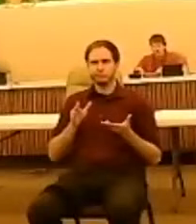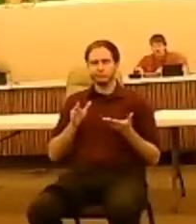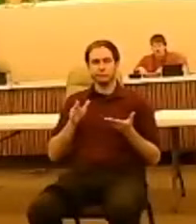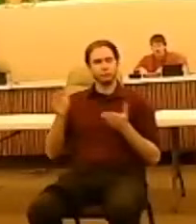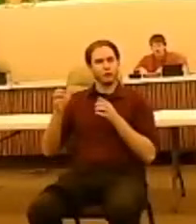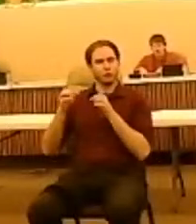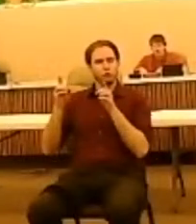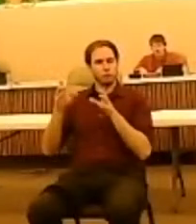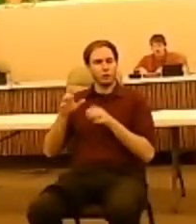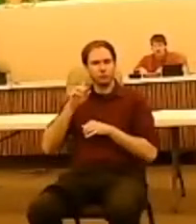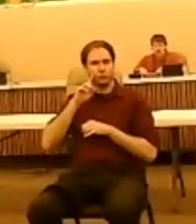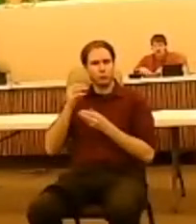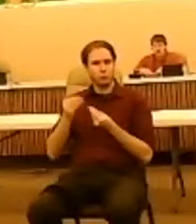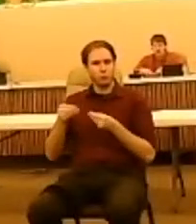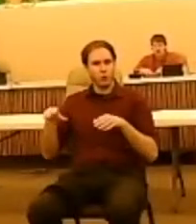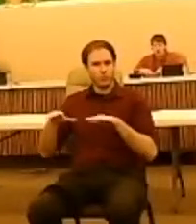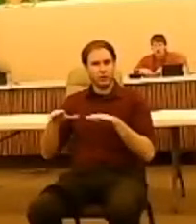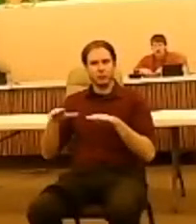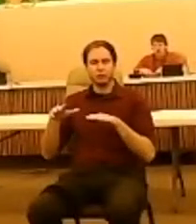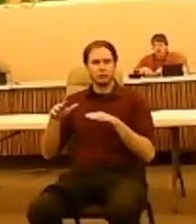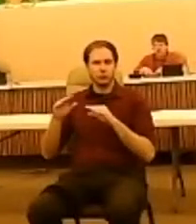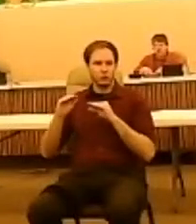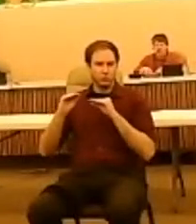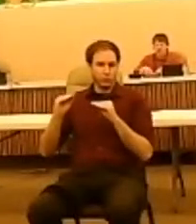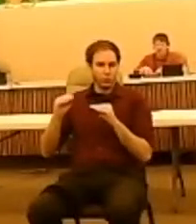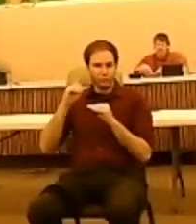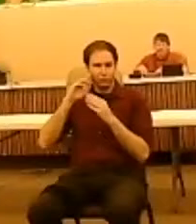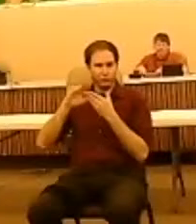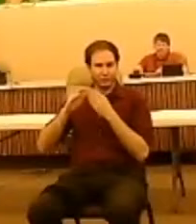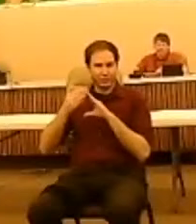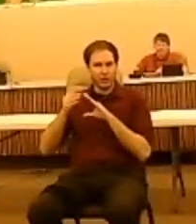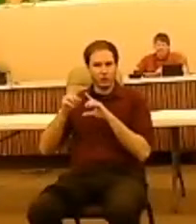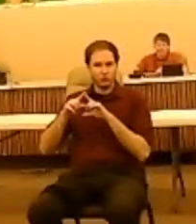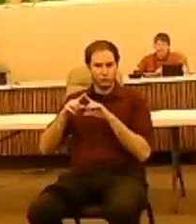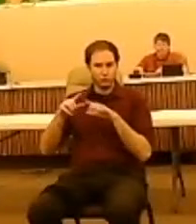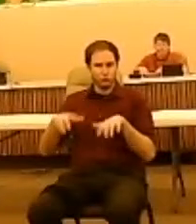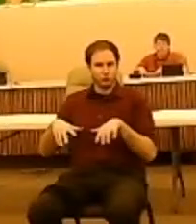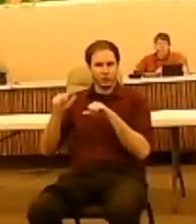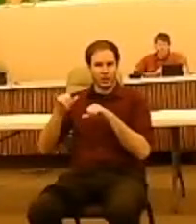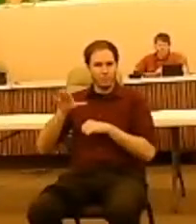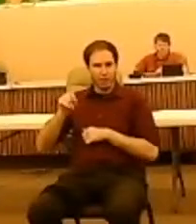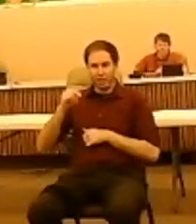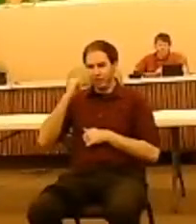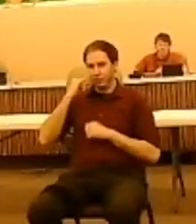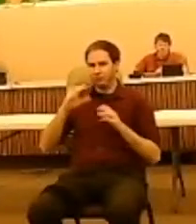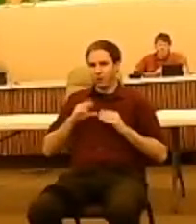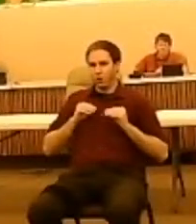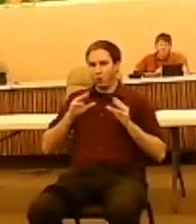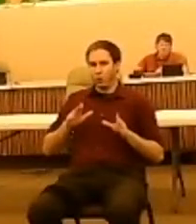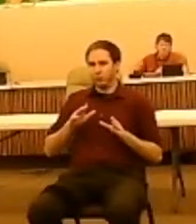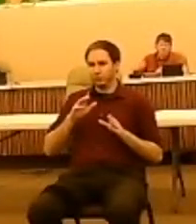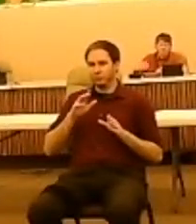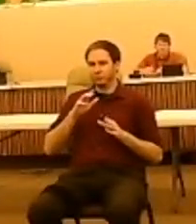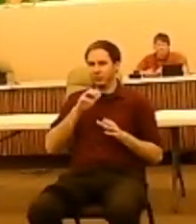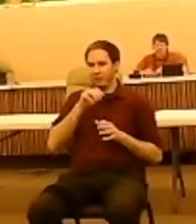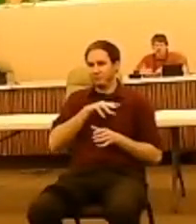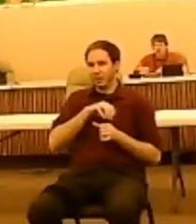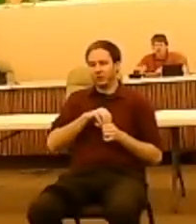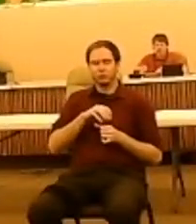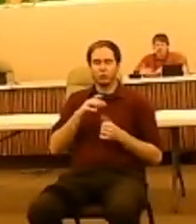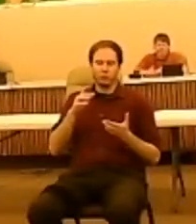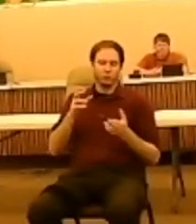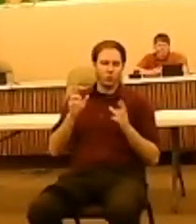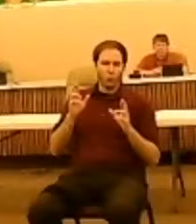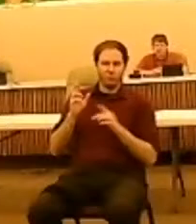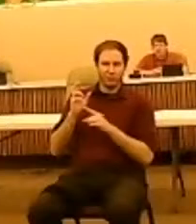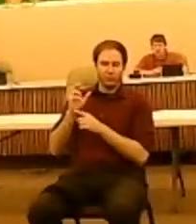director of real property, there's no way for the town to create that pilot if ownership isn't a factor. So like I said,